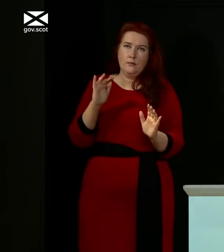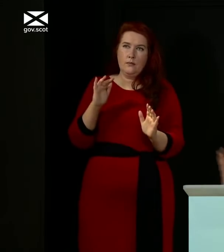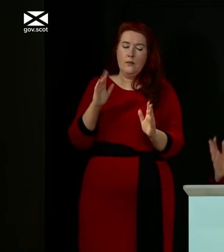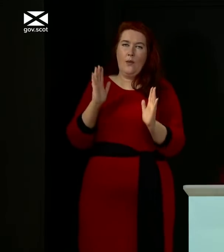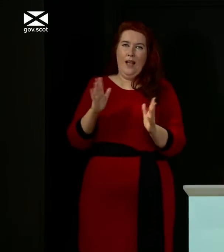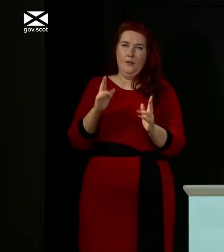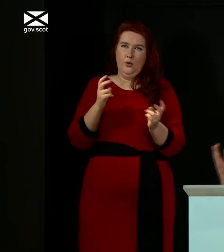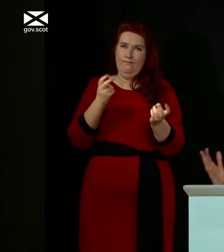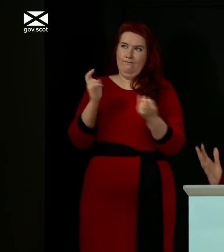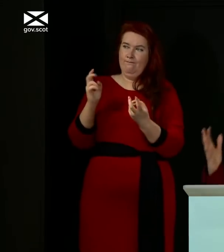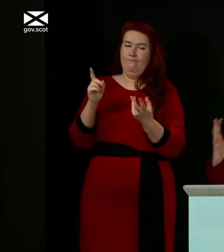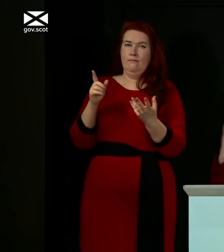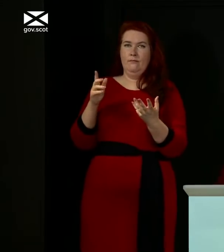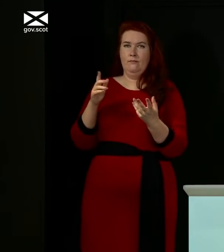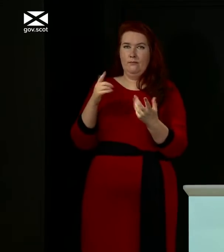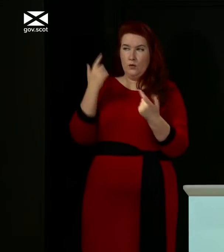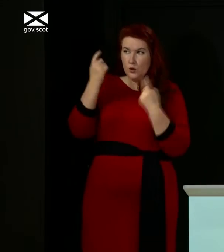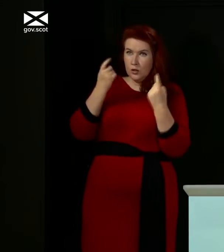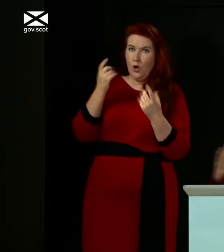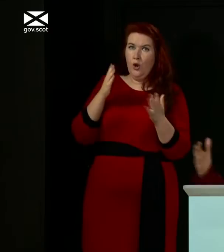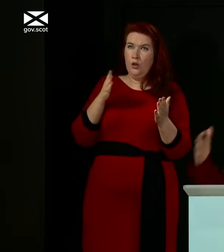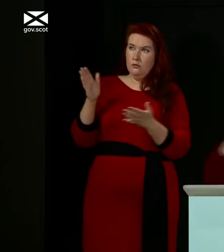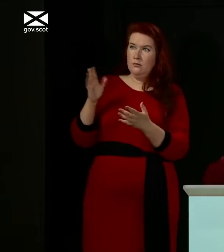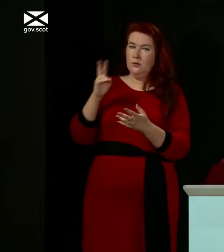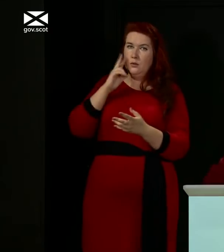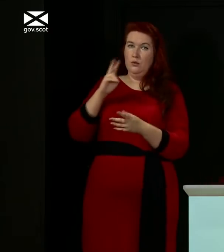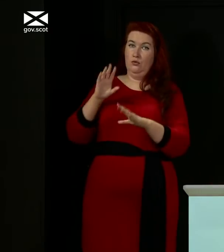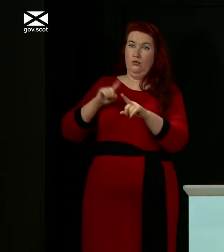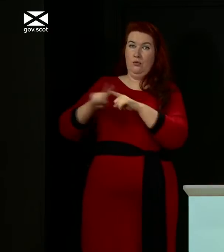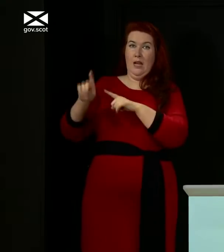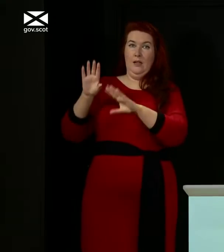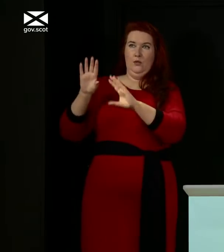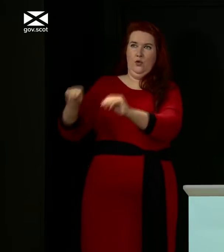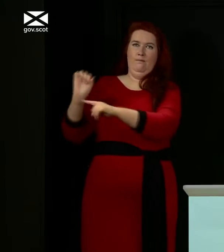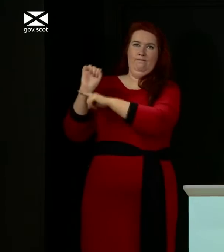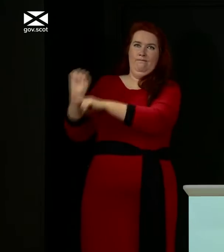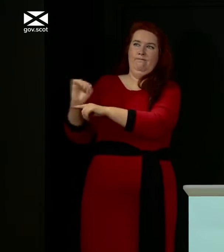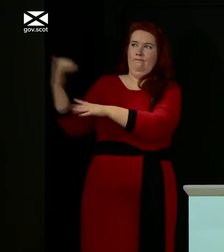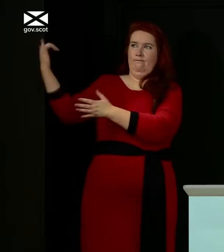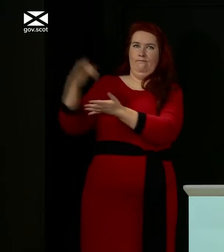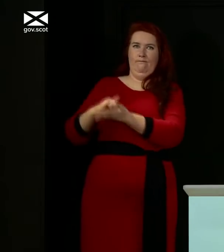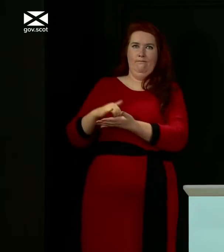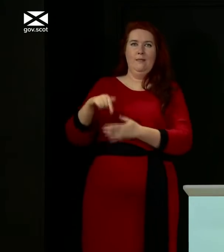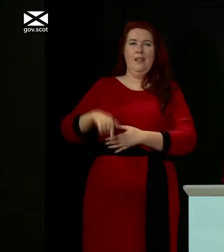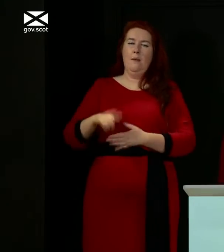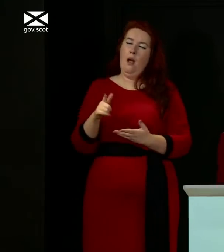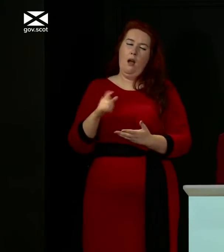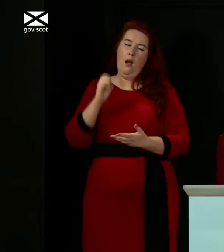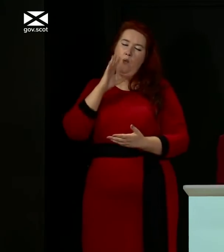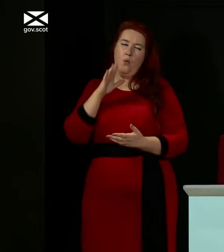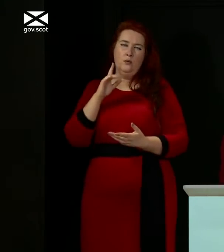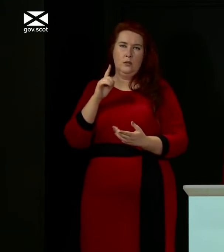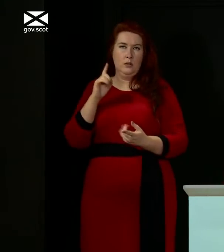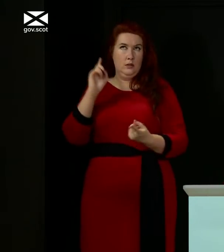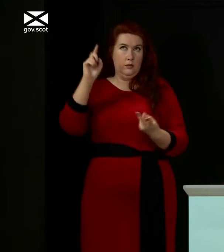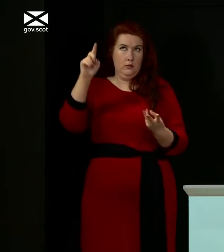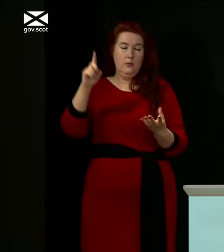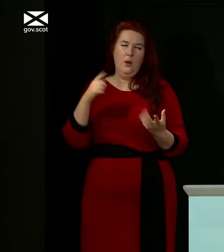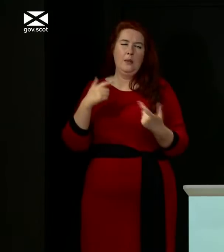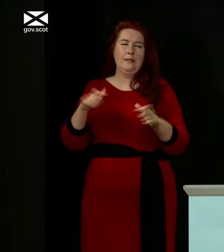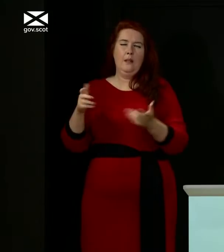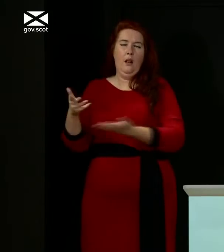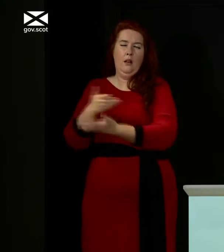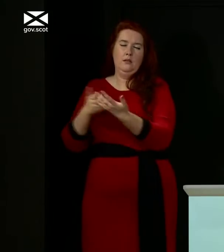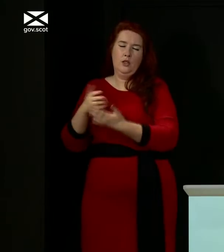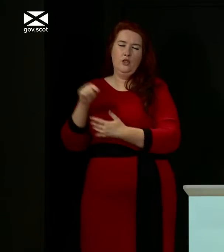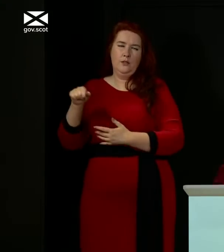a look and a consideration and a willingness to act to stop it coming into the country. But I'm not going to speculate when we have